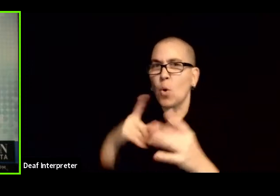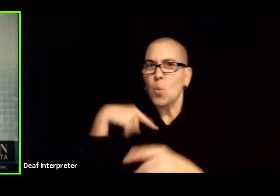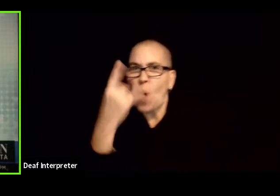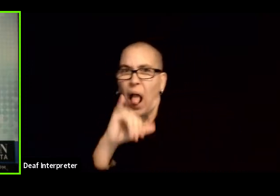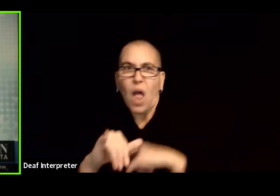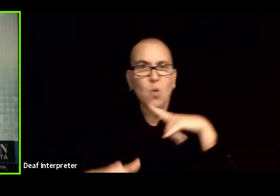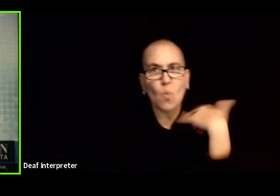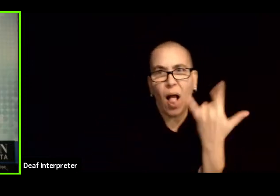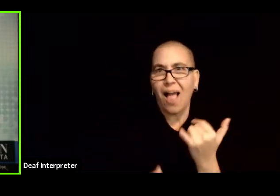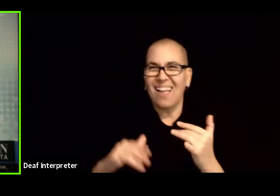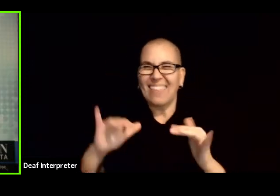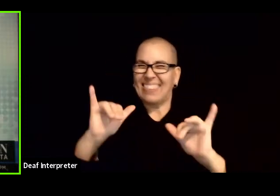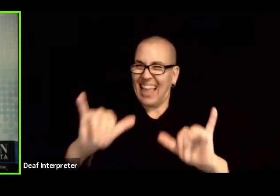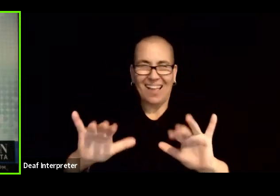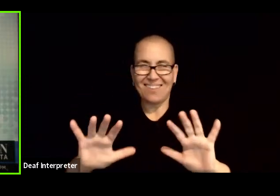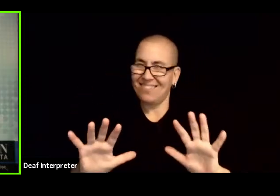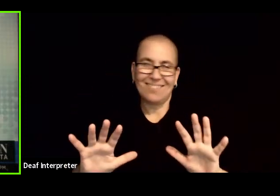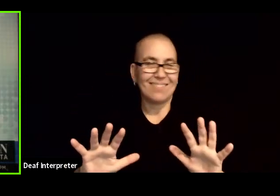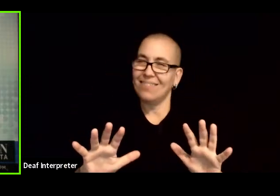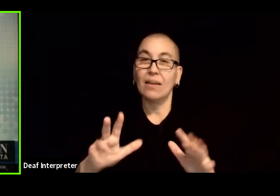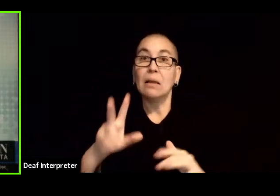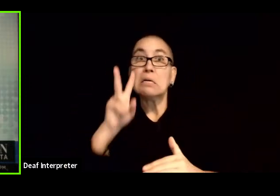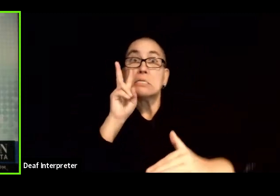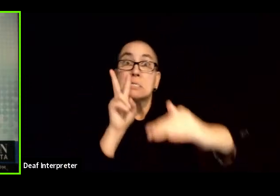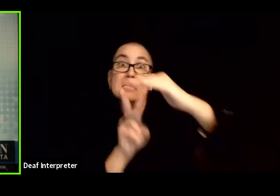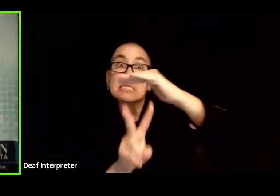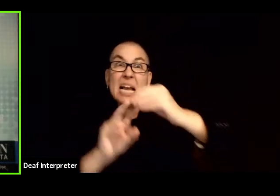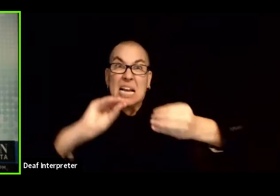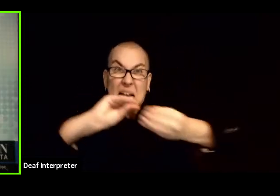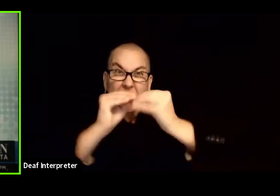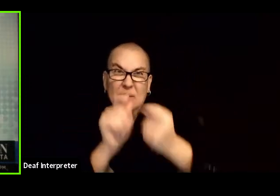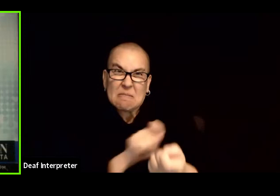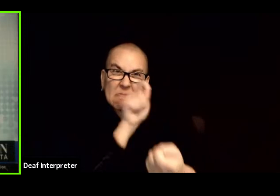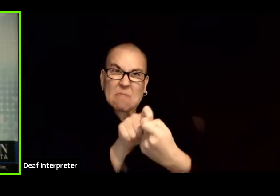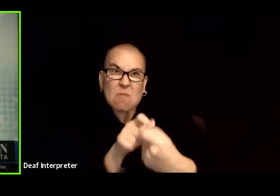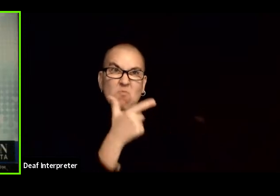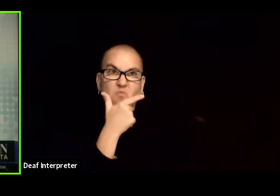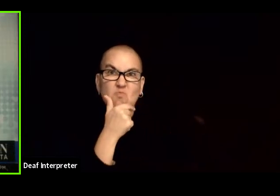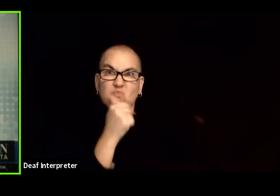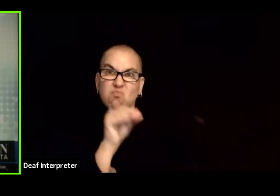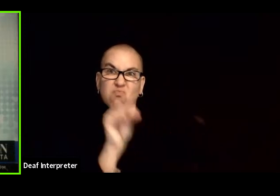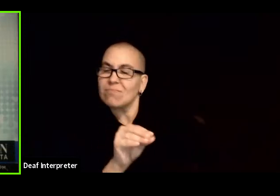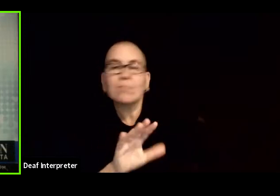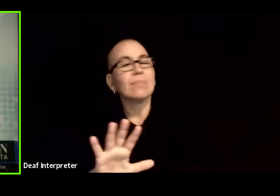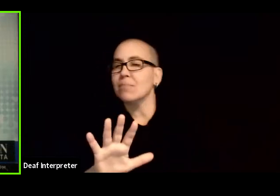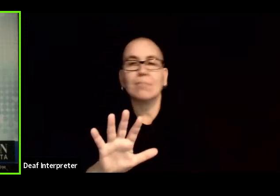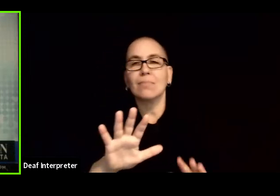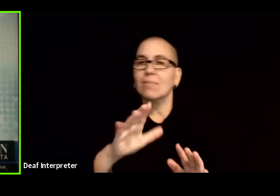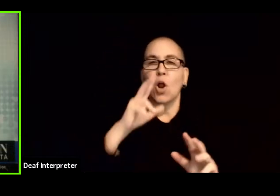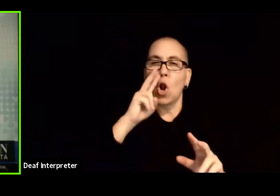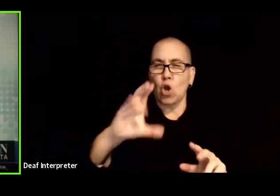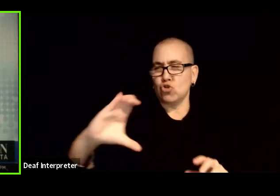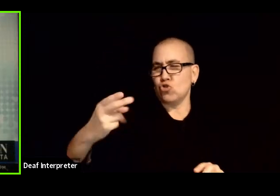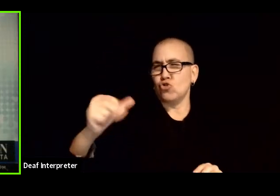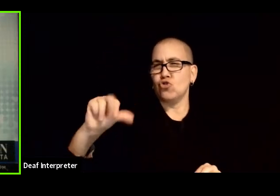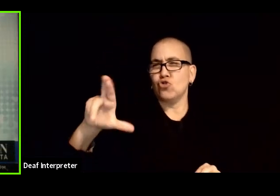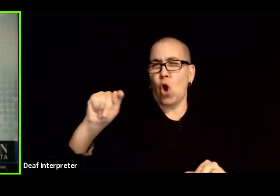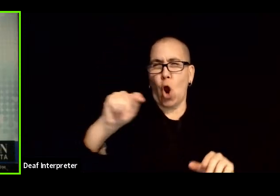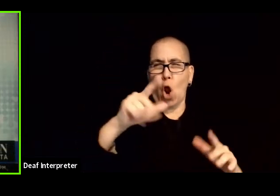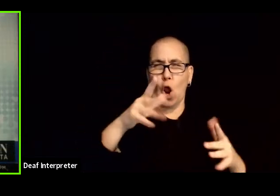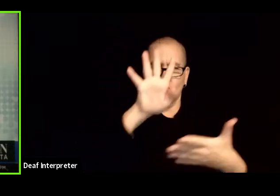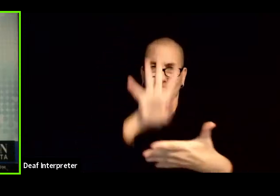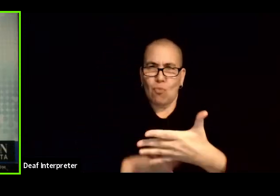predictions of specific numbers, but directionally kind of the magnitude of impact that some of those mitigation measures can have. I don't